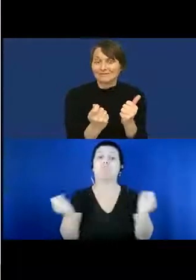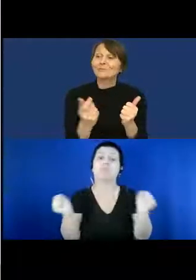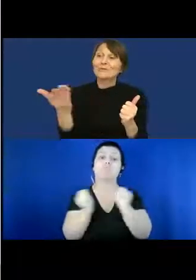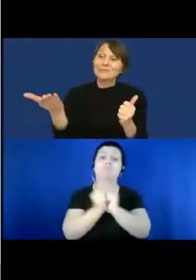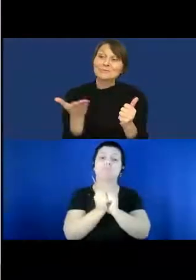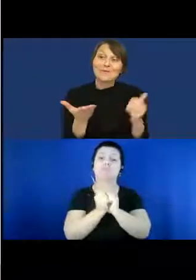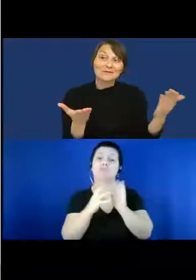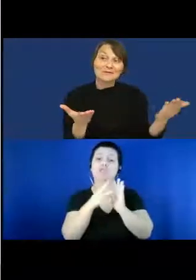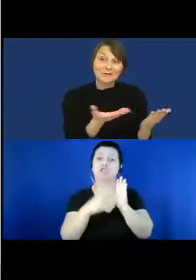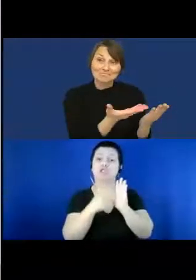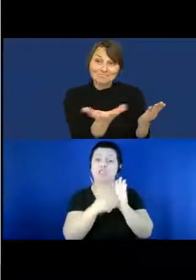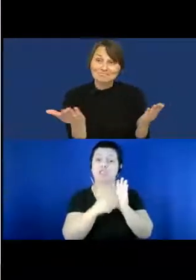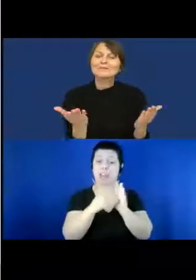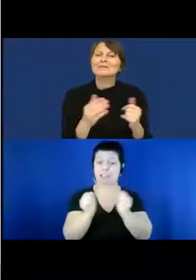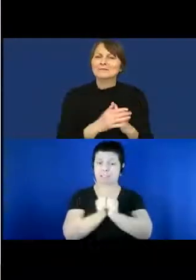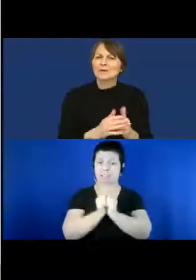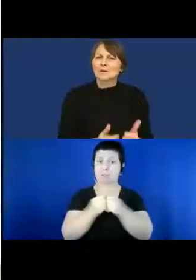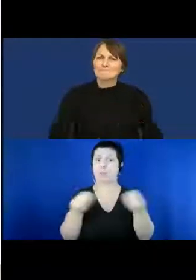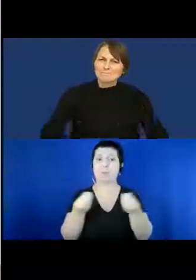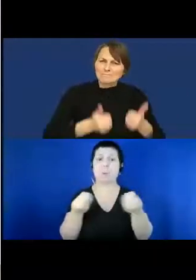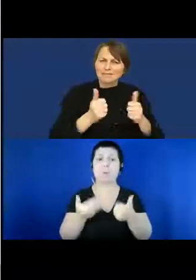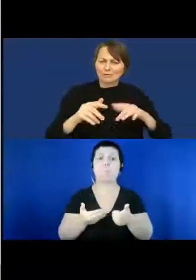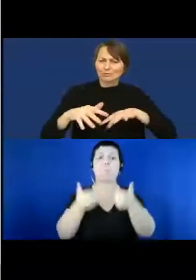technology enhanced social interactions.